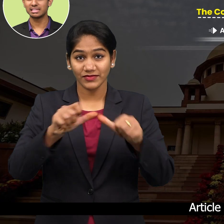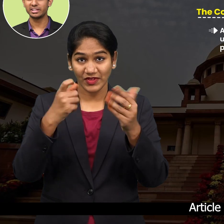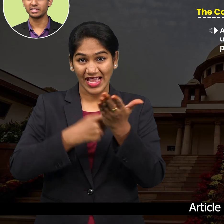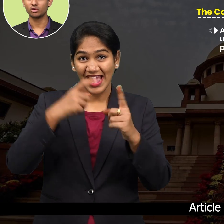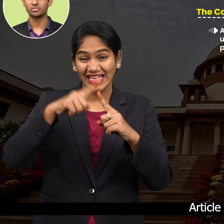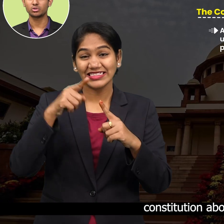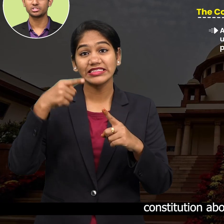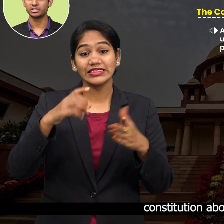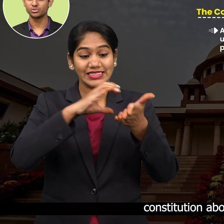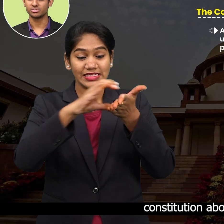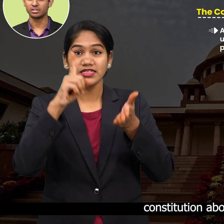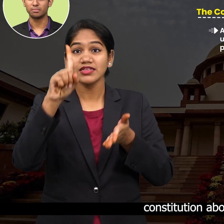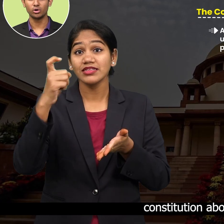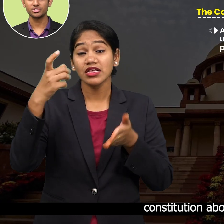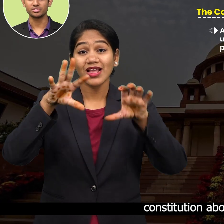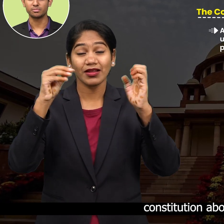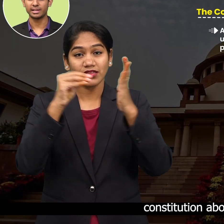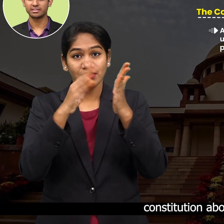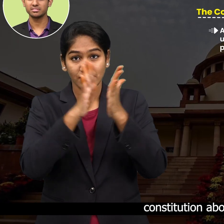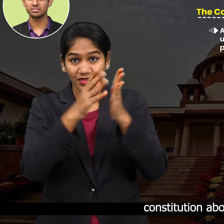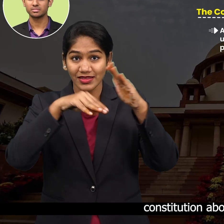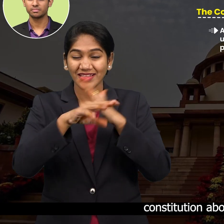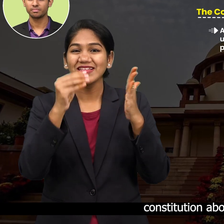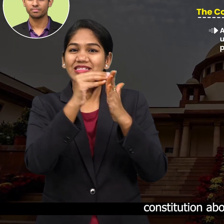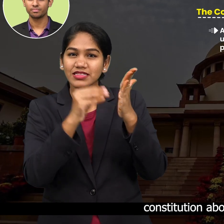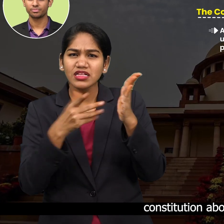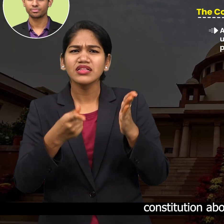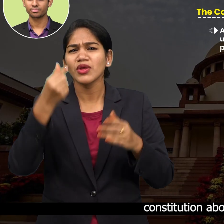Article 17 of the Constitution abolishes the practice